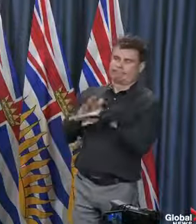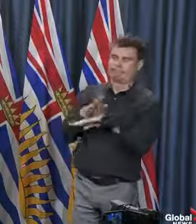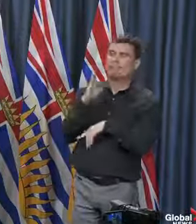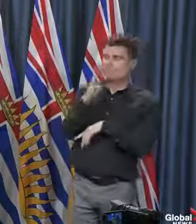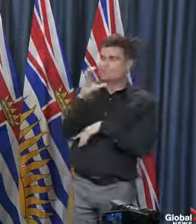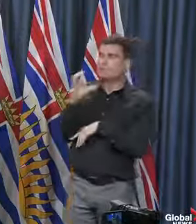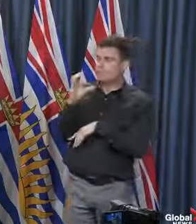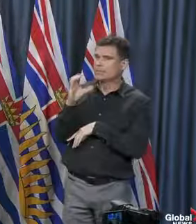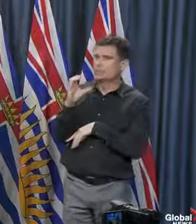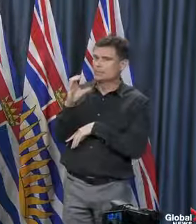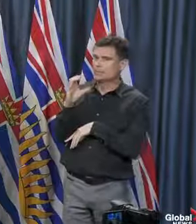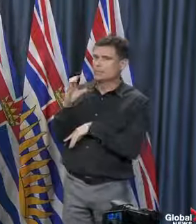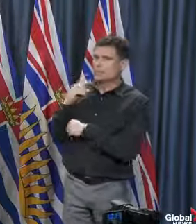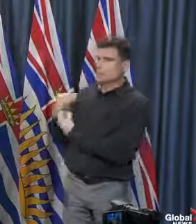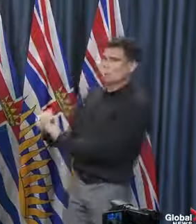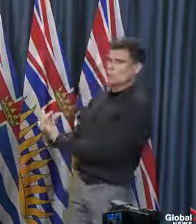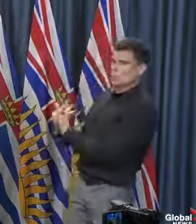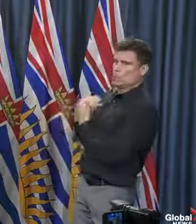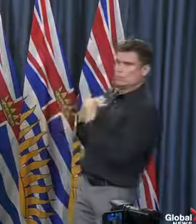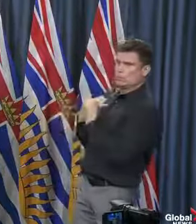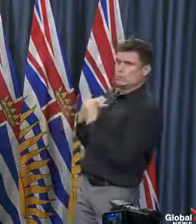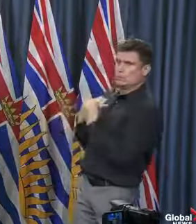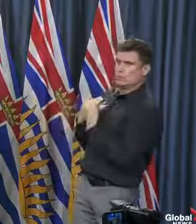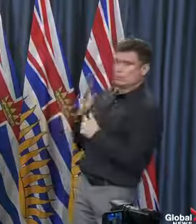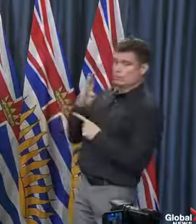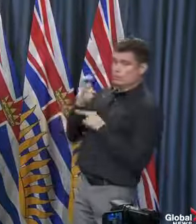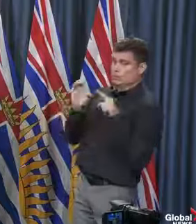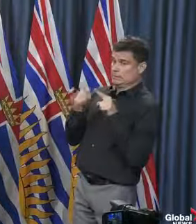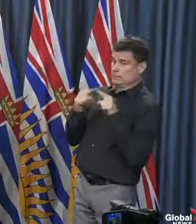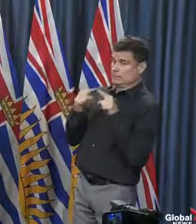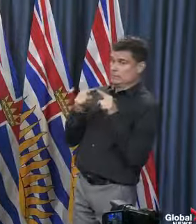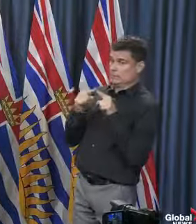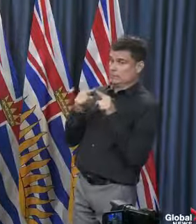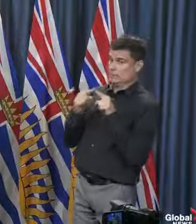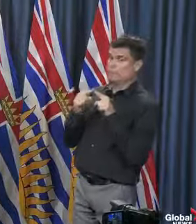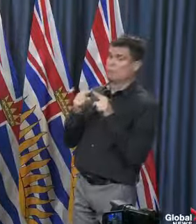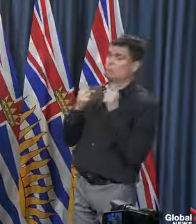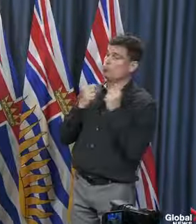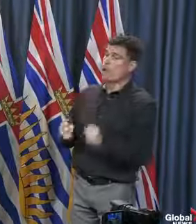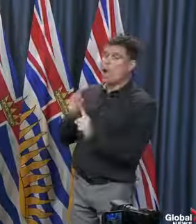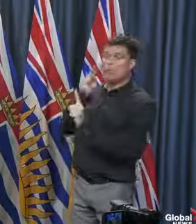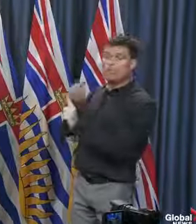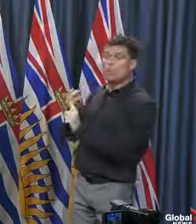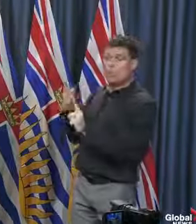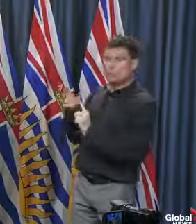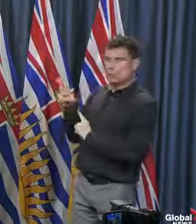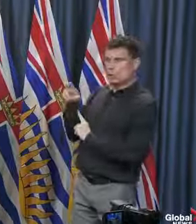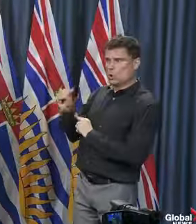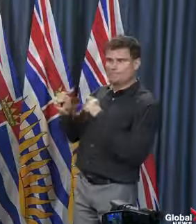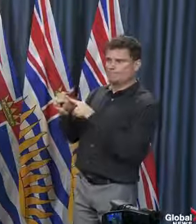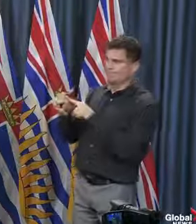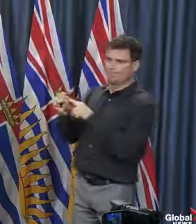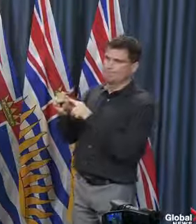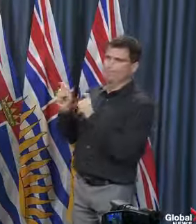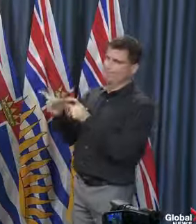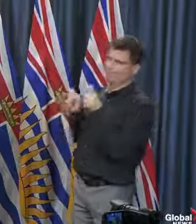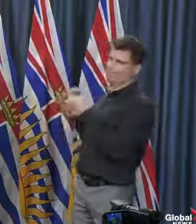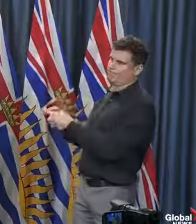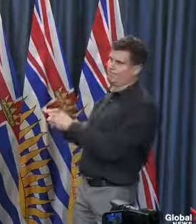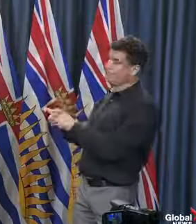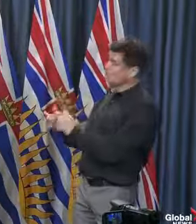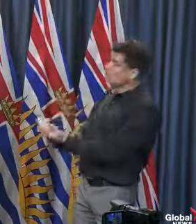view and it's our strong message that visitors from the United States not come to British Columbia, don't